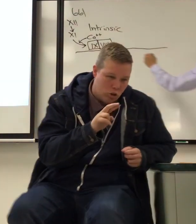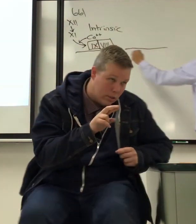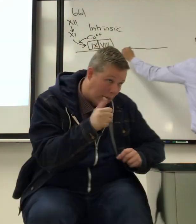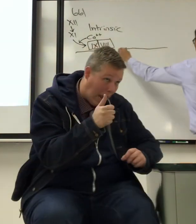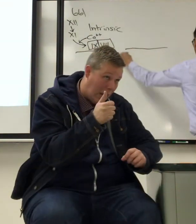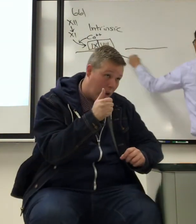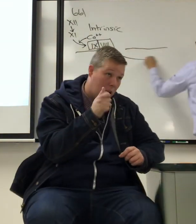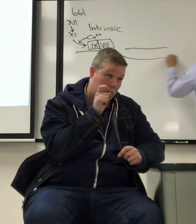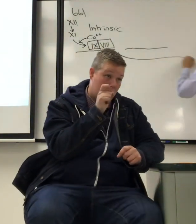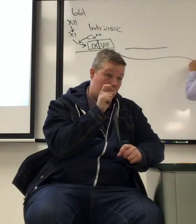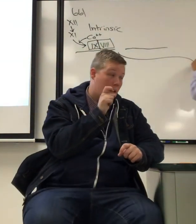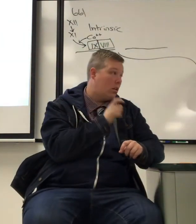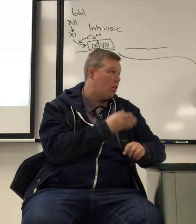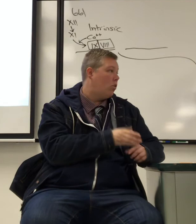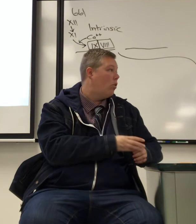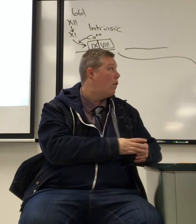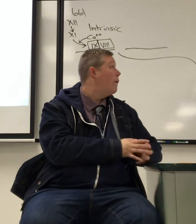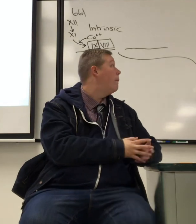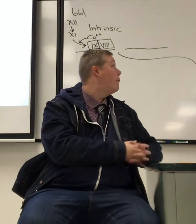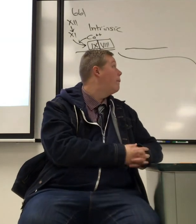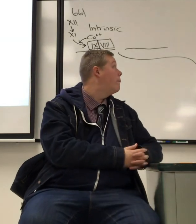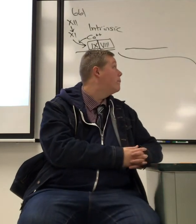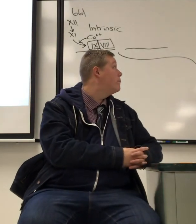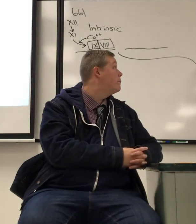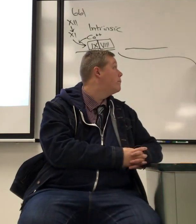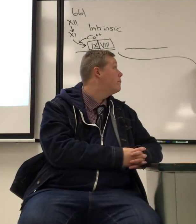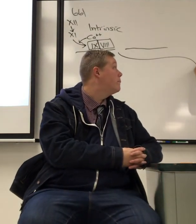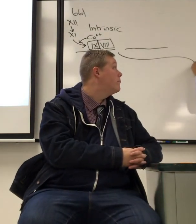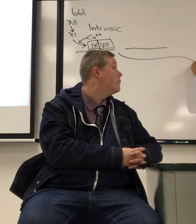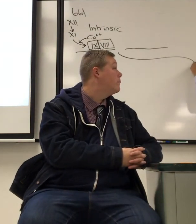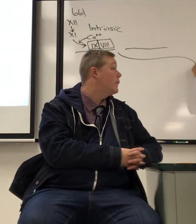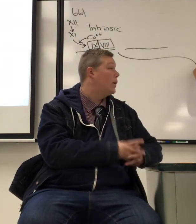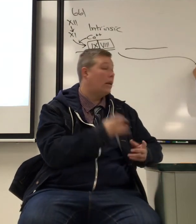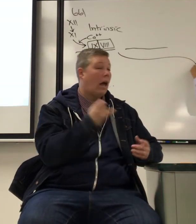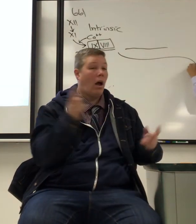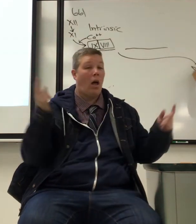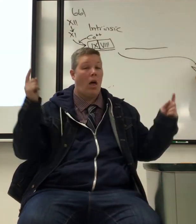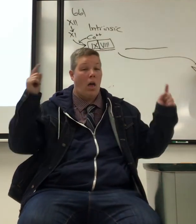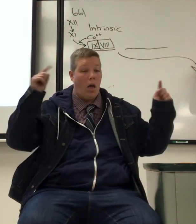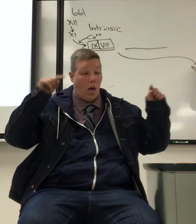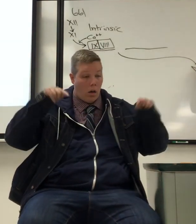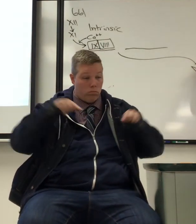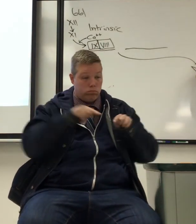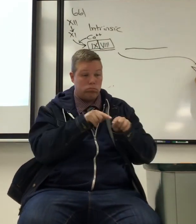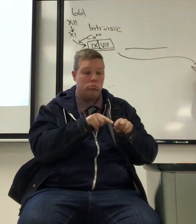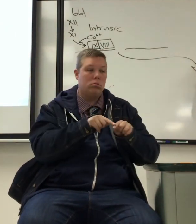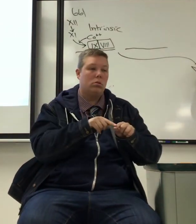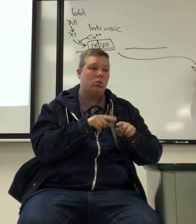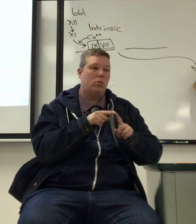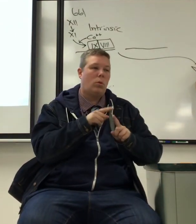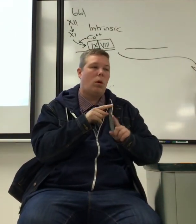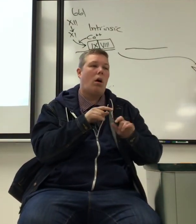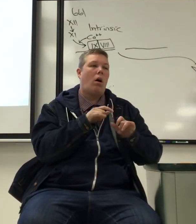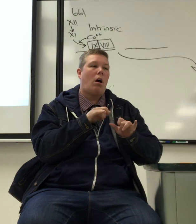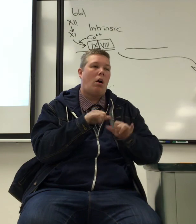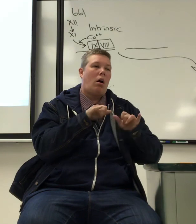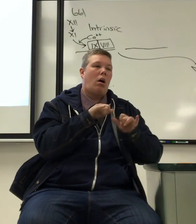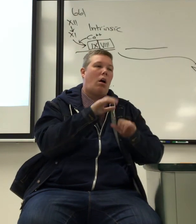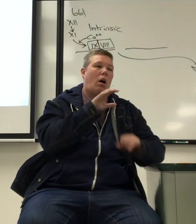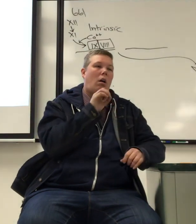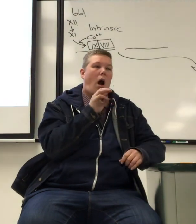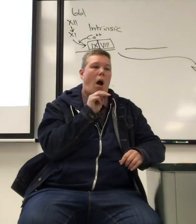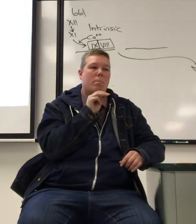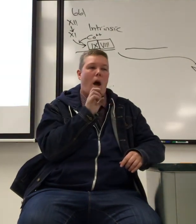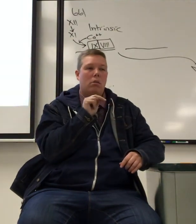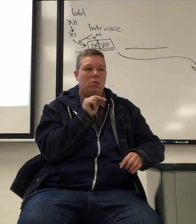arrow in here, and here, well, because now we're kind of like merging onto this common, what's known as the common pathway. Okay, factor 10. Once you